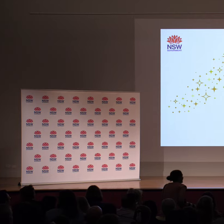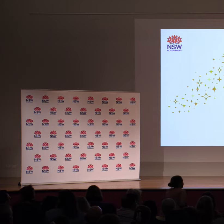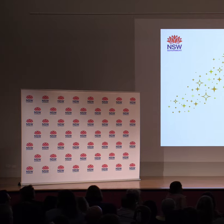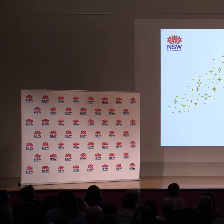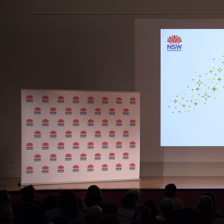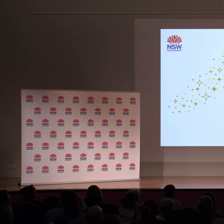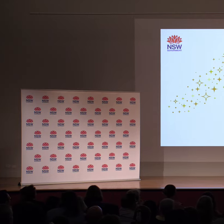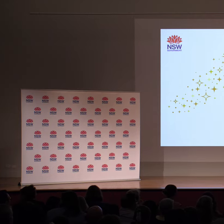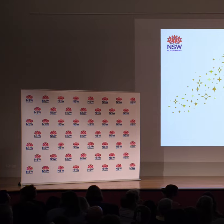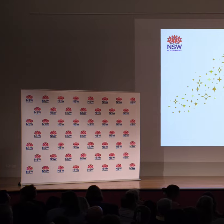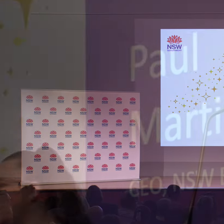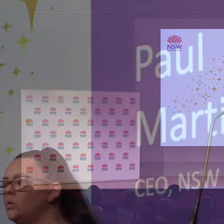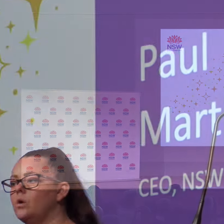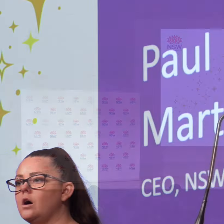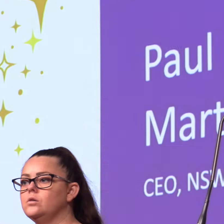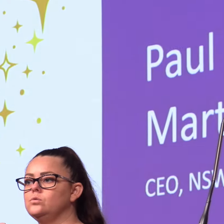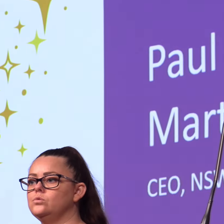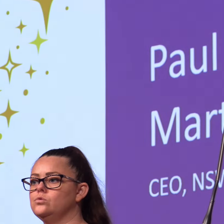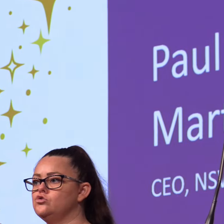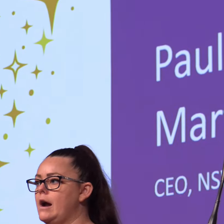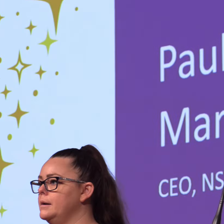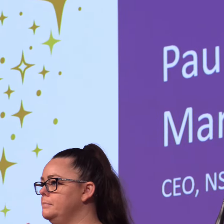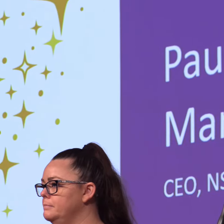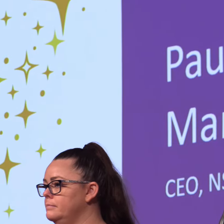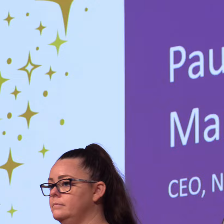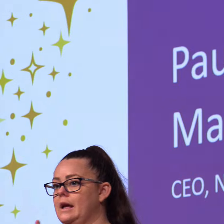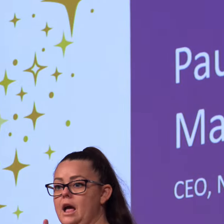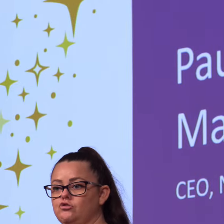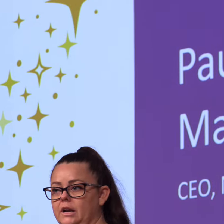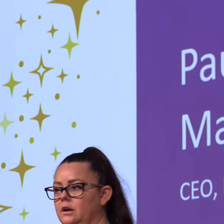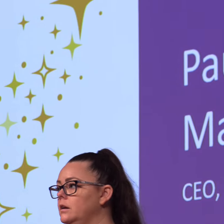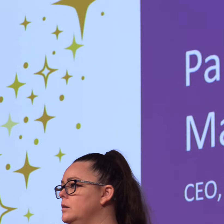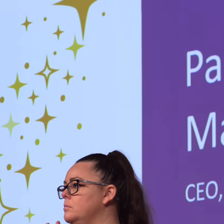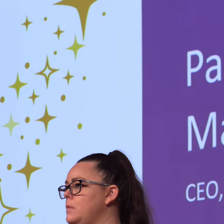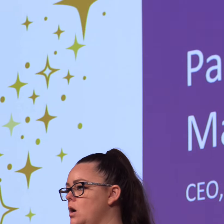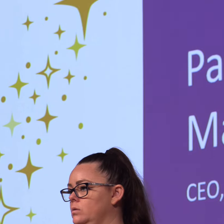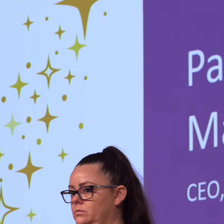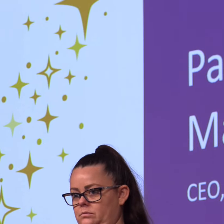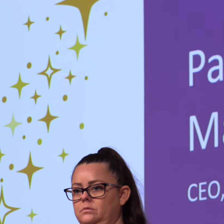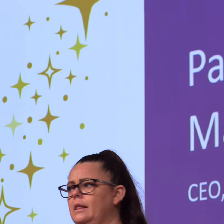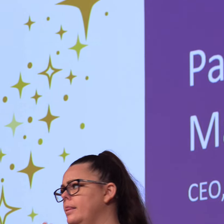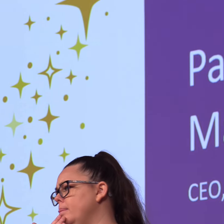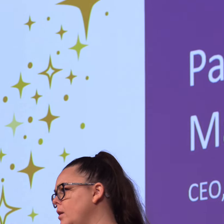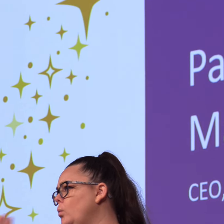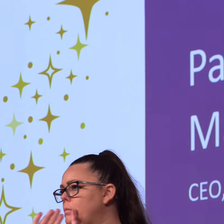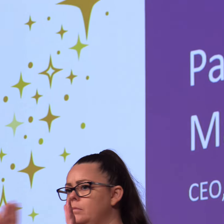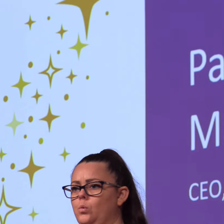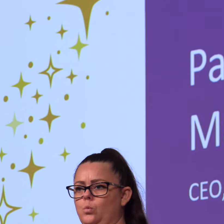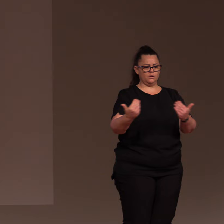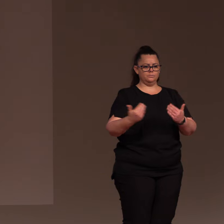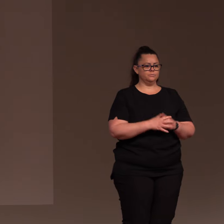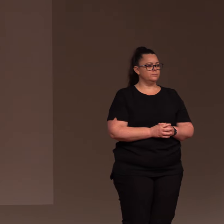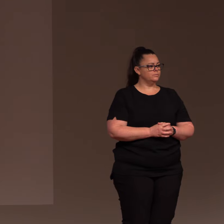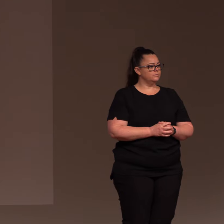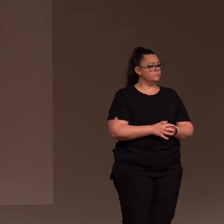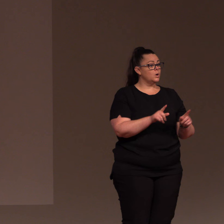Thank you, Uncle Graham, Eric and Marawa. That was very special, an amazing welcome. We're also fortunate to have some very